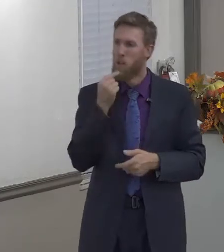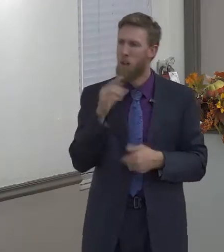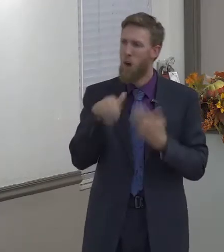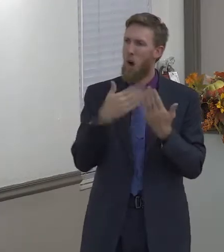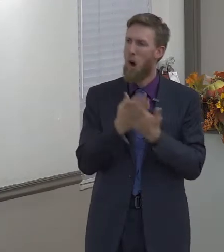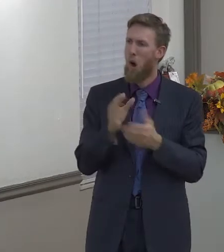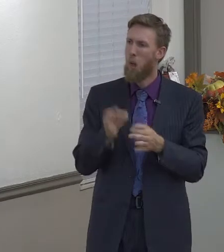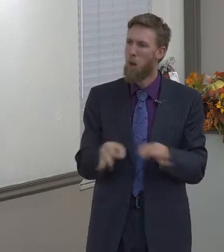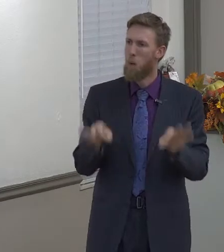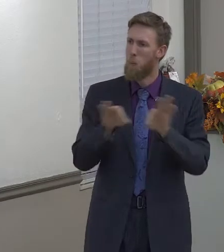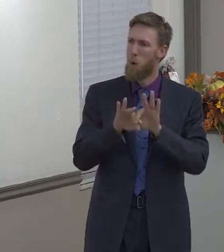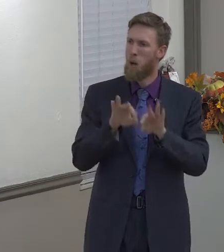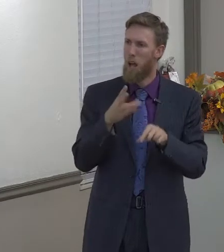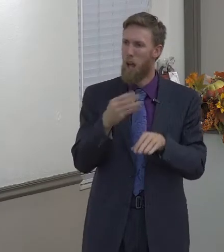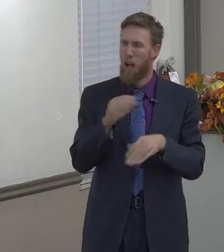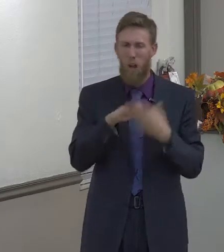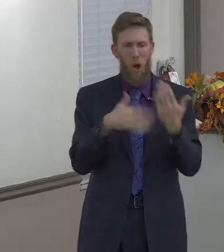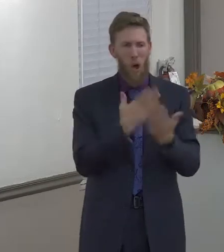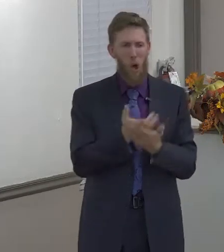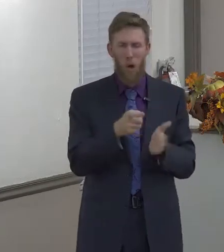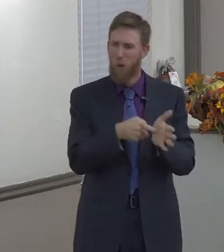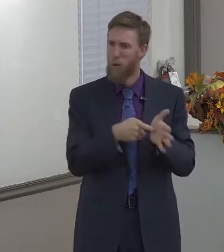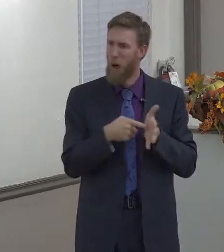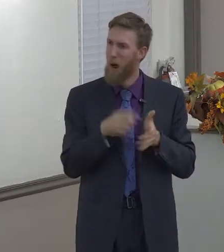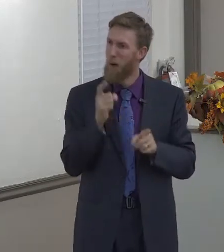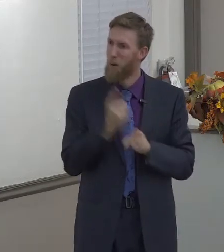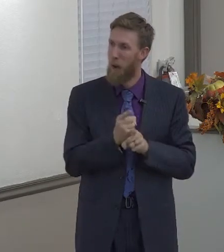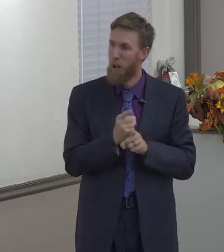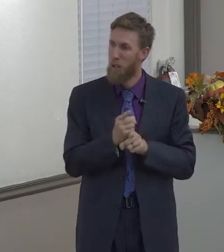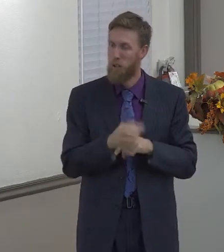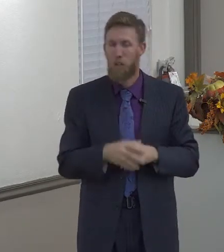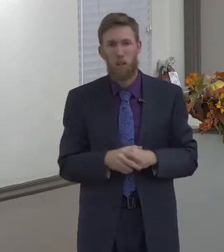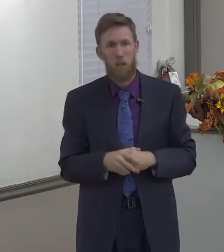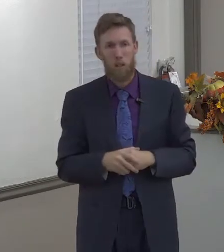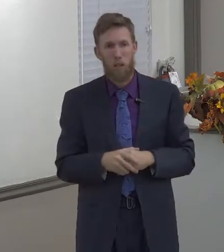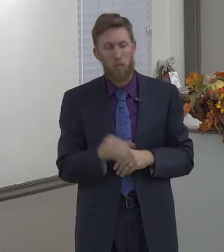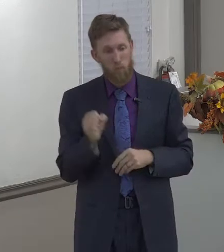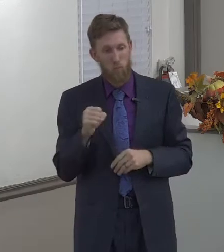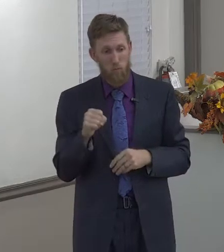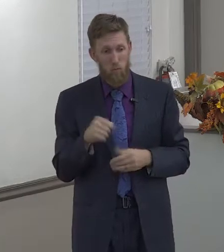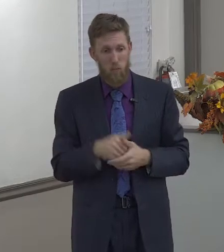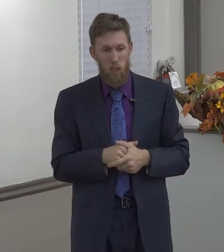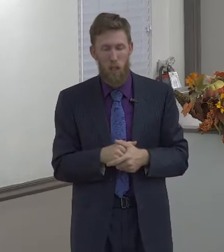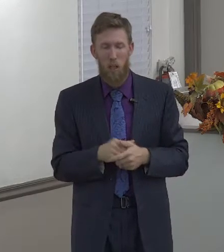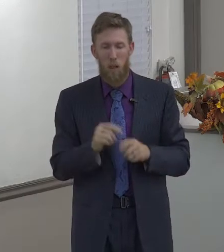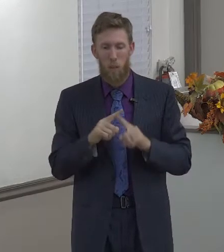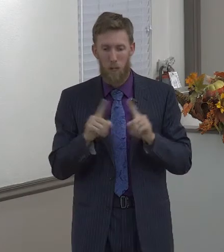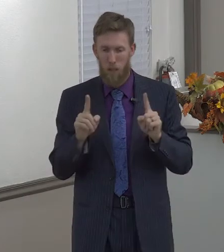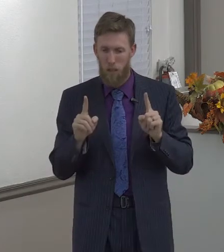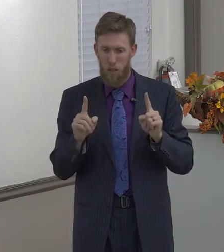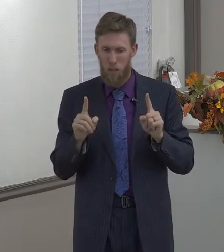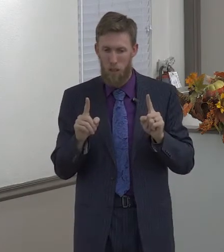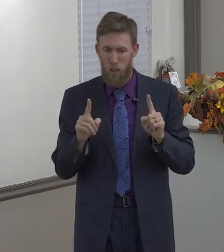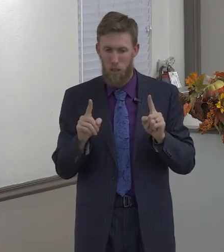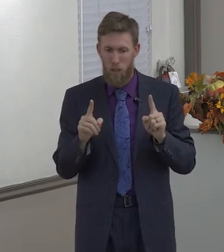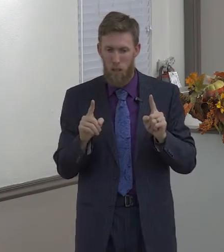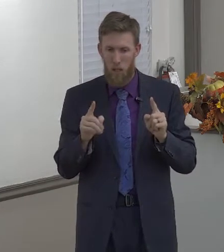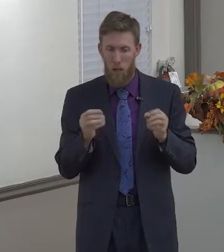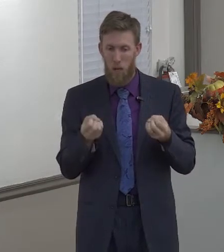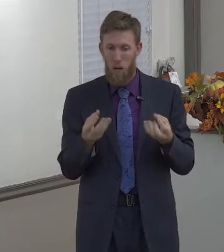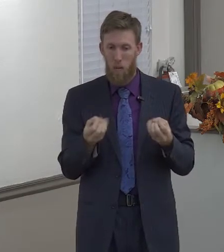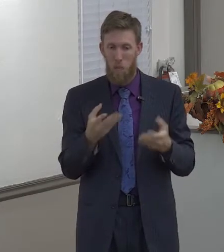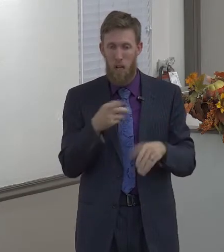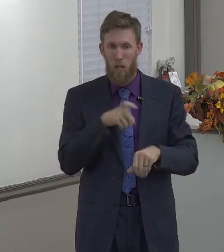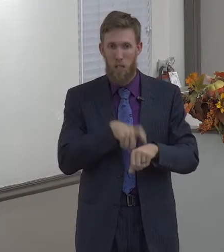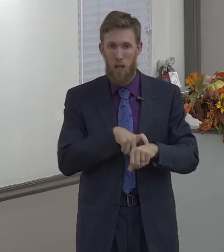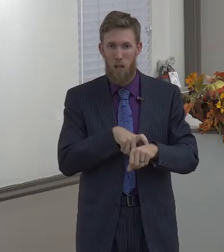But so often people think they're not necessary. Well, what can I do? I'm too old.